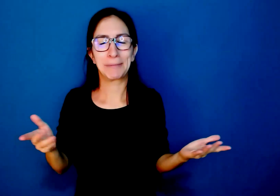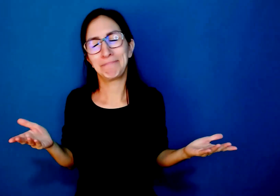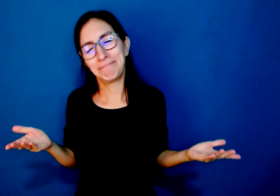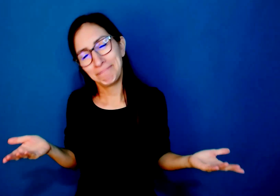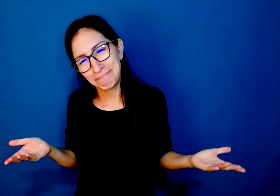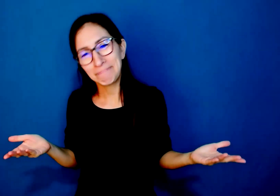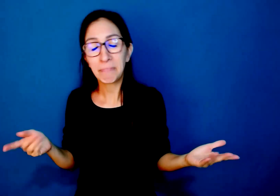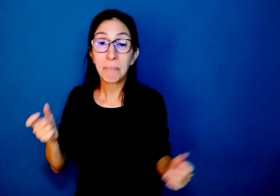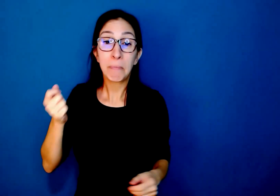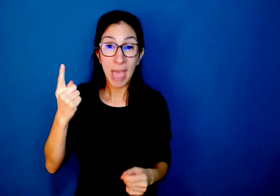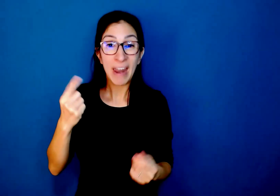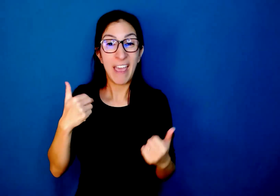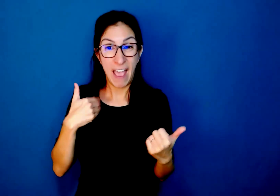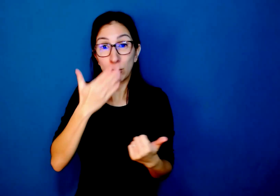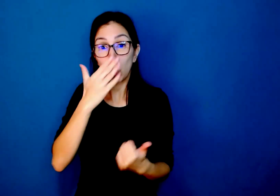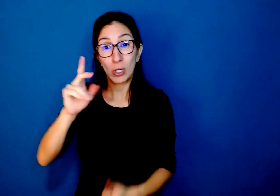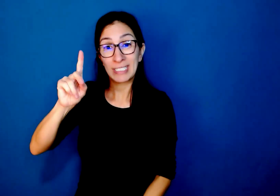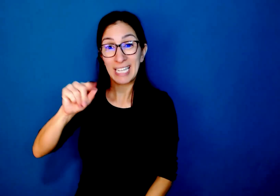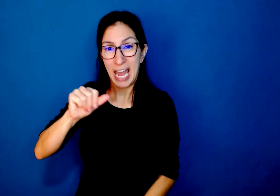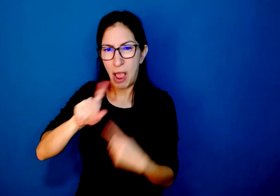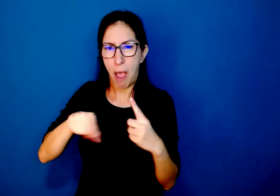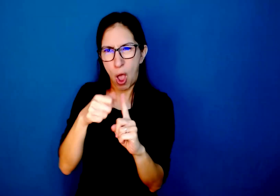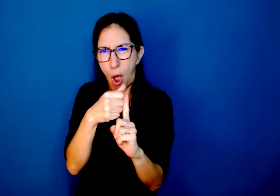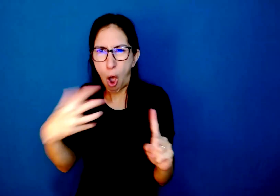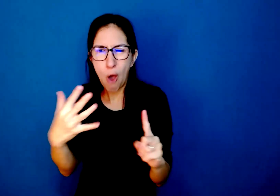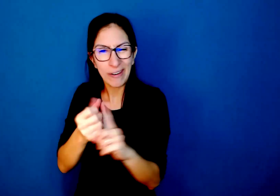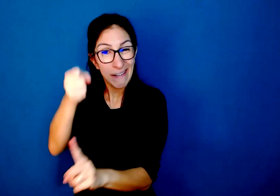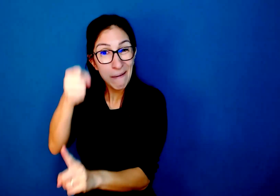are some good data out there about this and how to really,